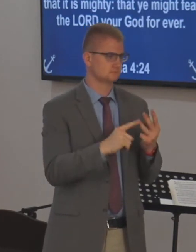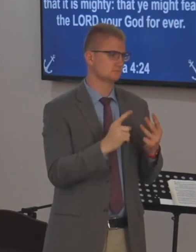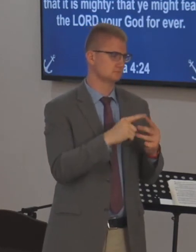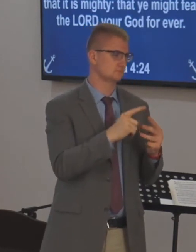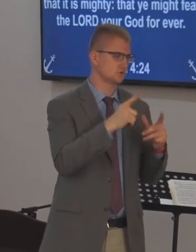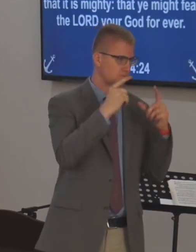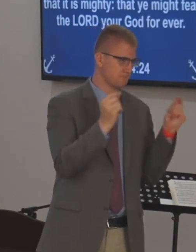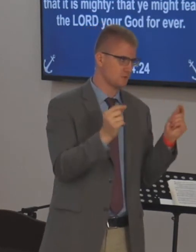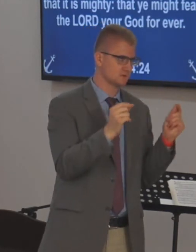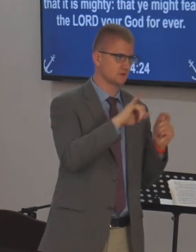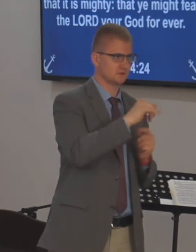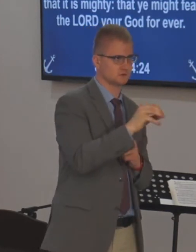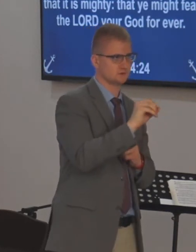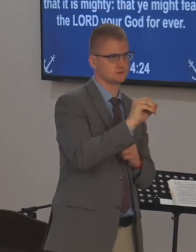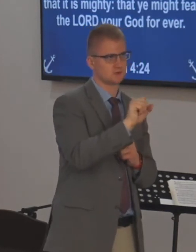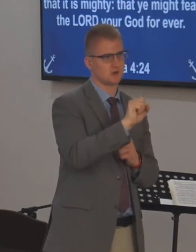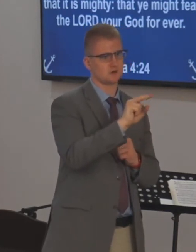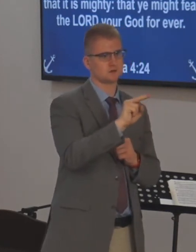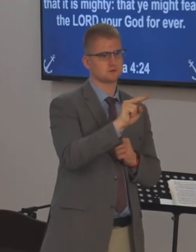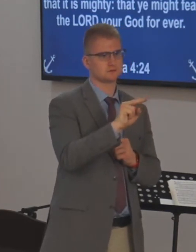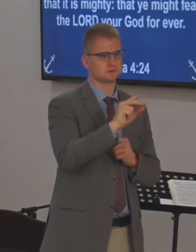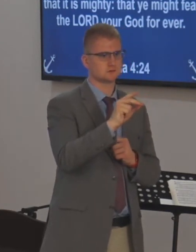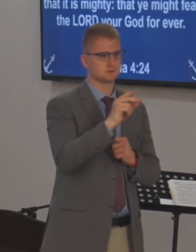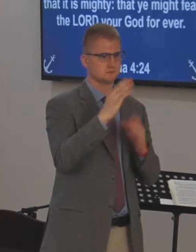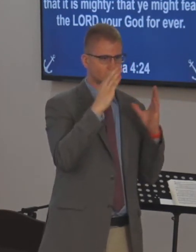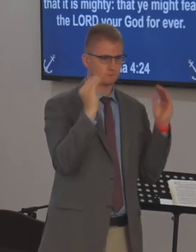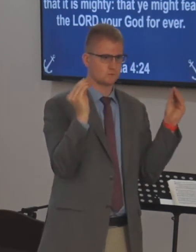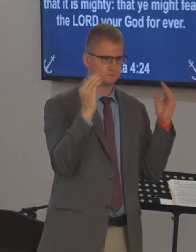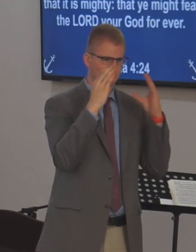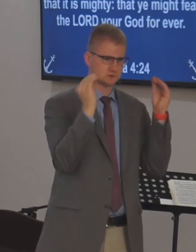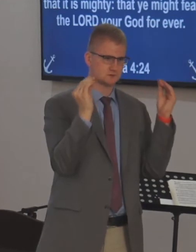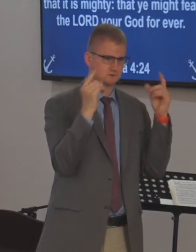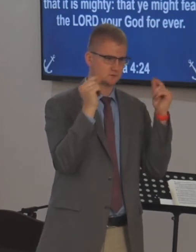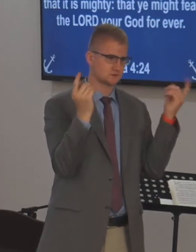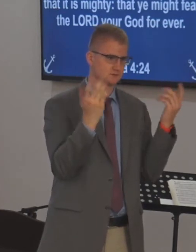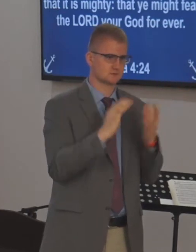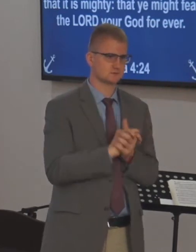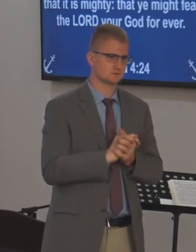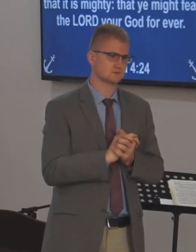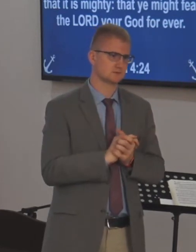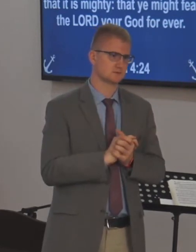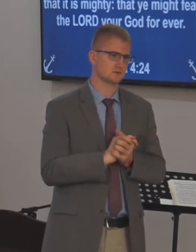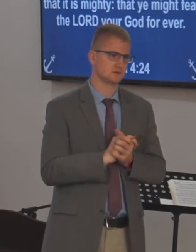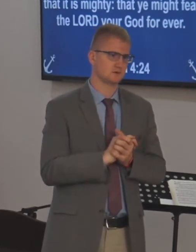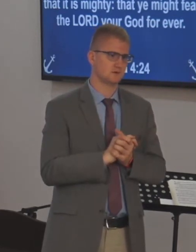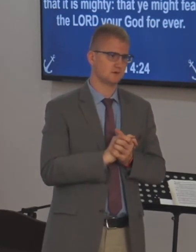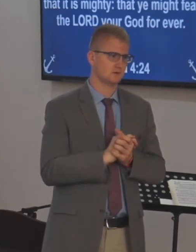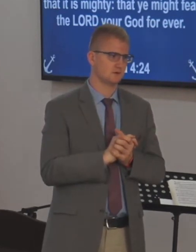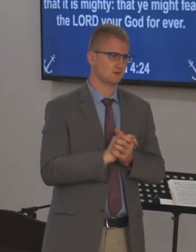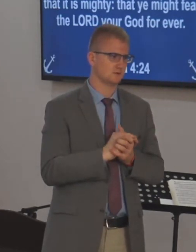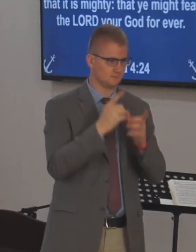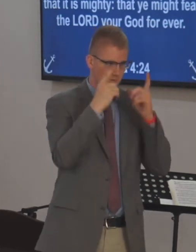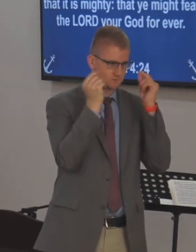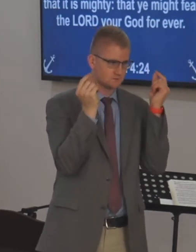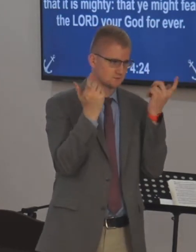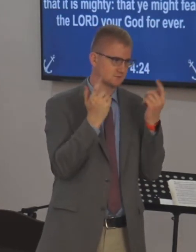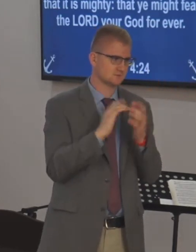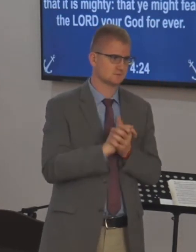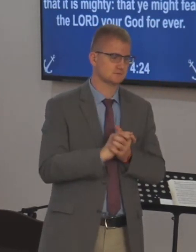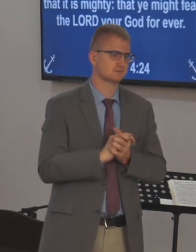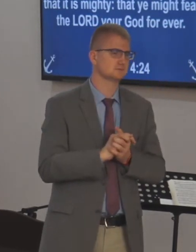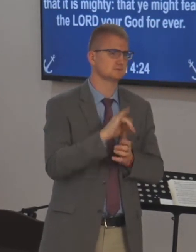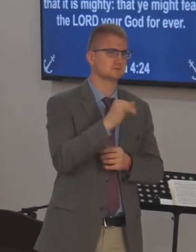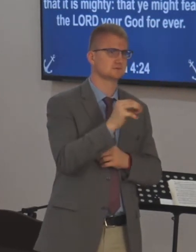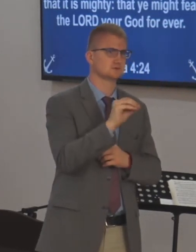Okay, and those were the three guys that and Moses lasted. He was the other